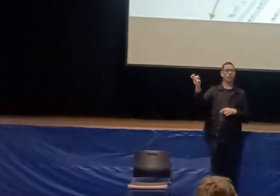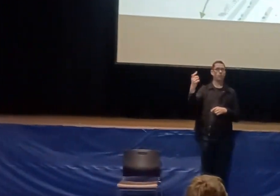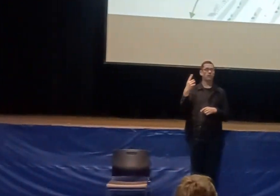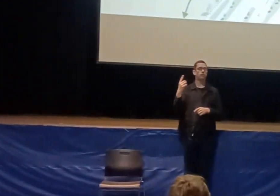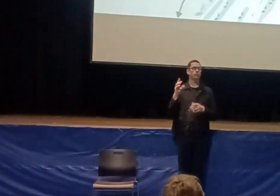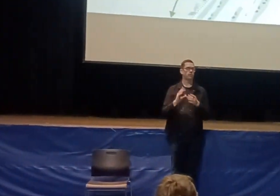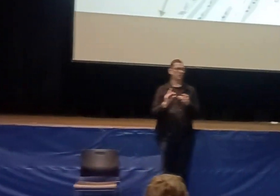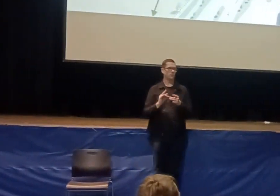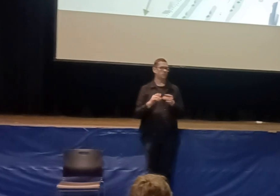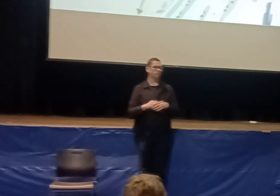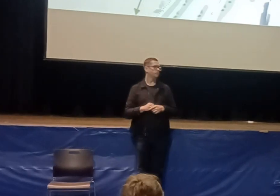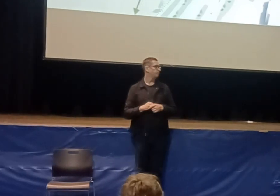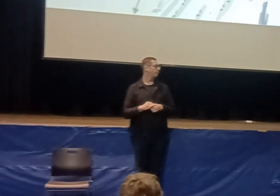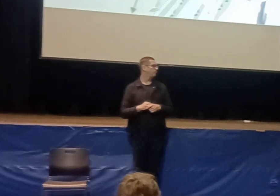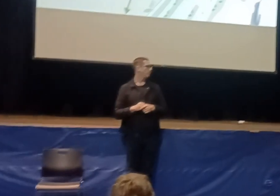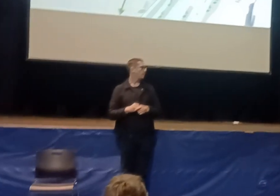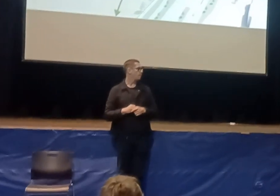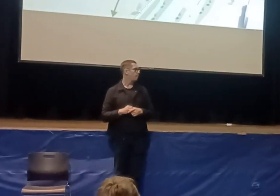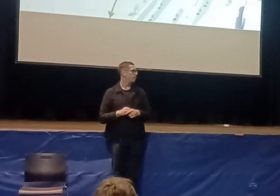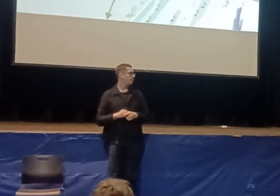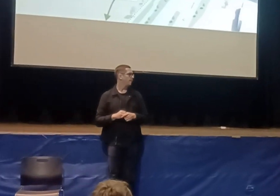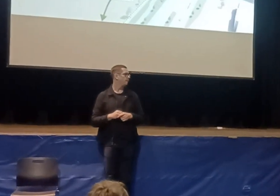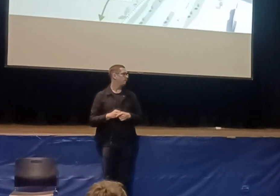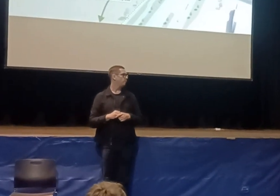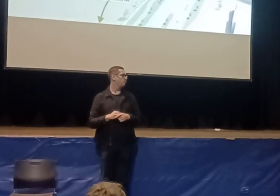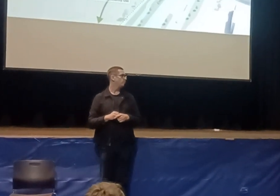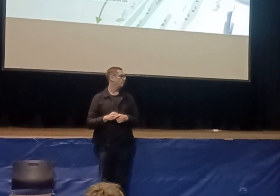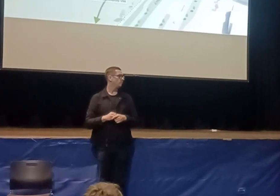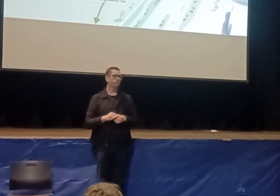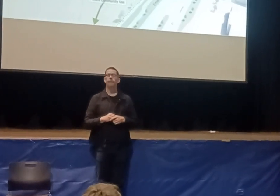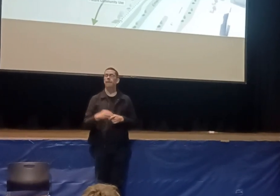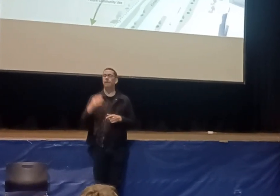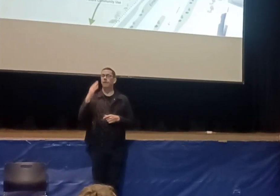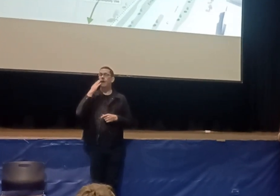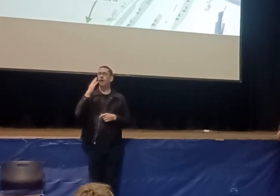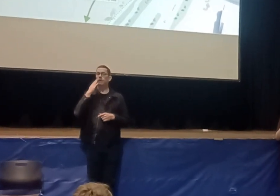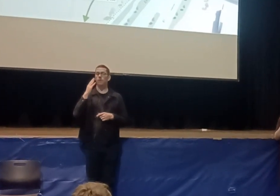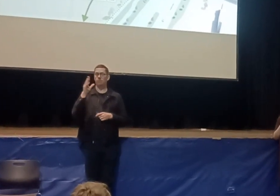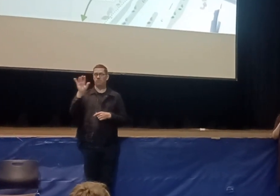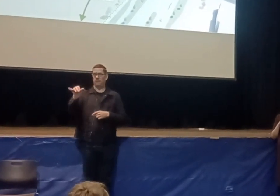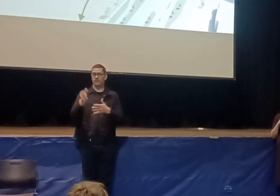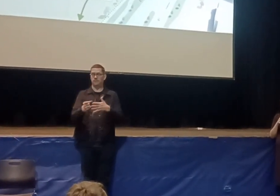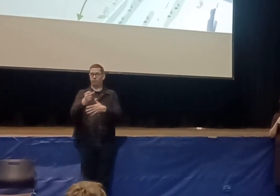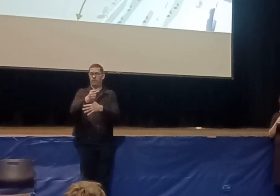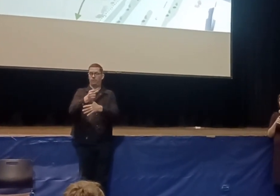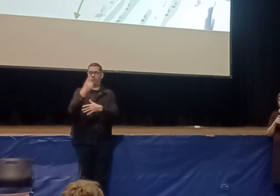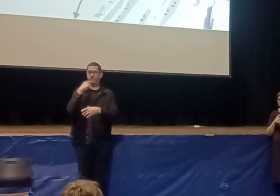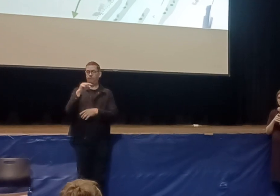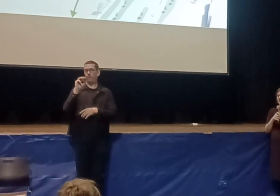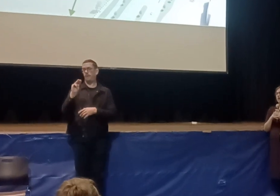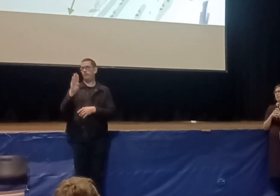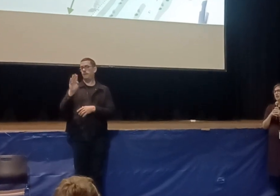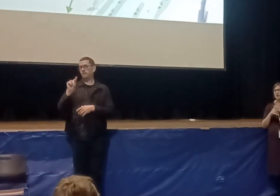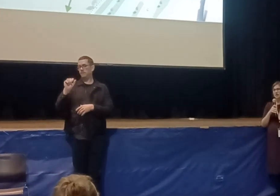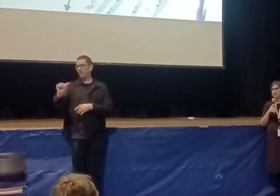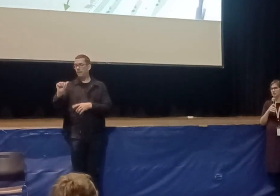that comment. I know it's a priority for not only the MbTA